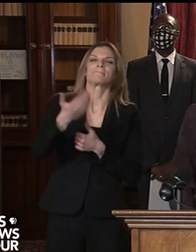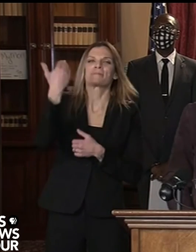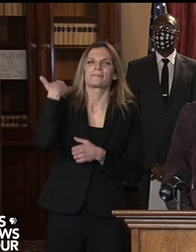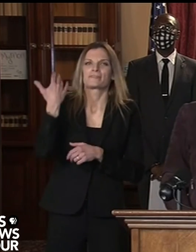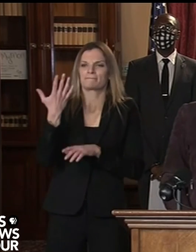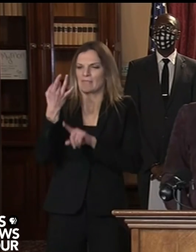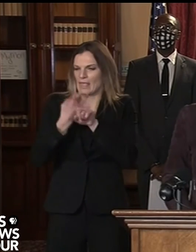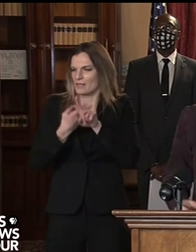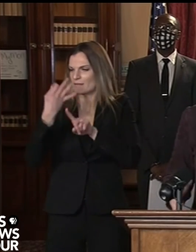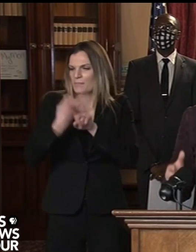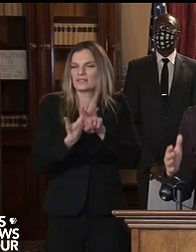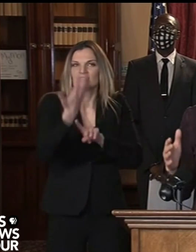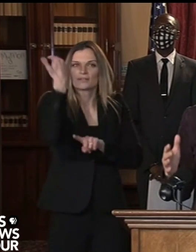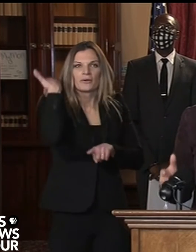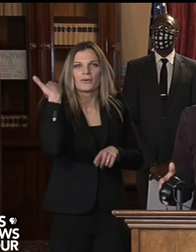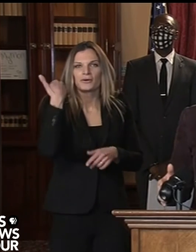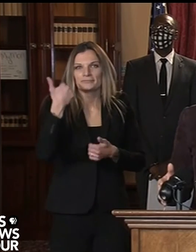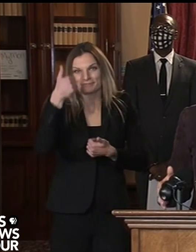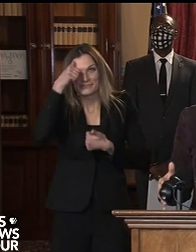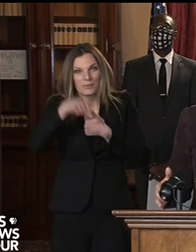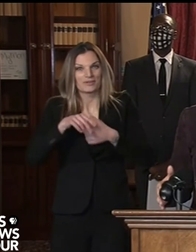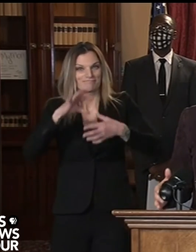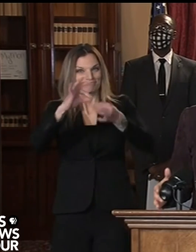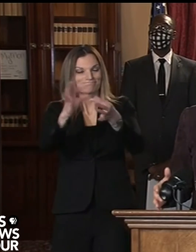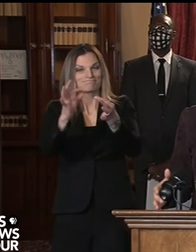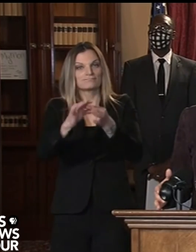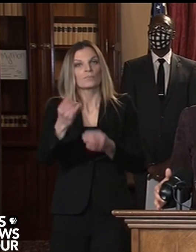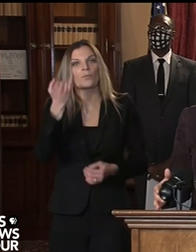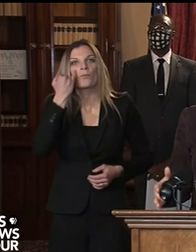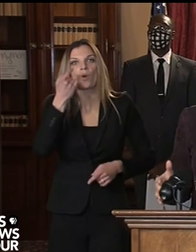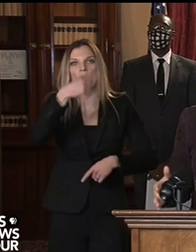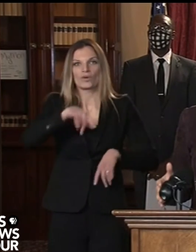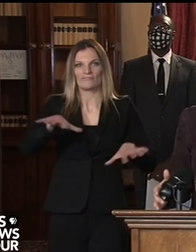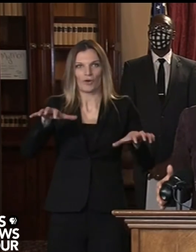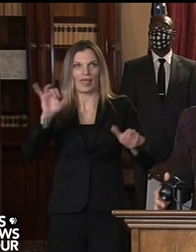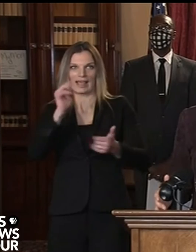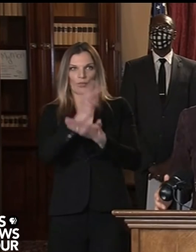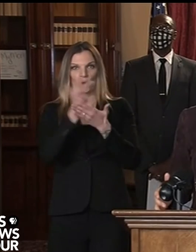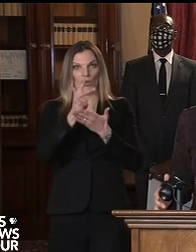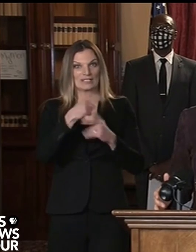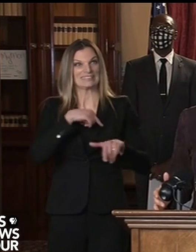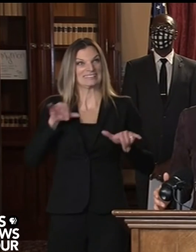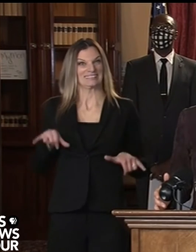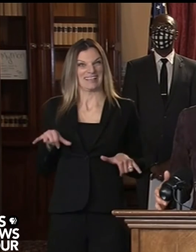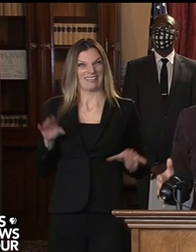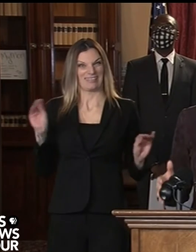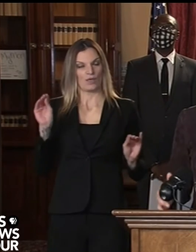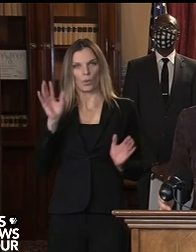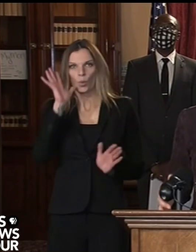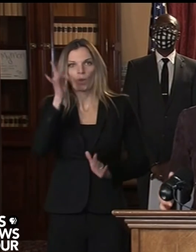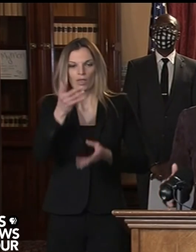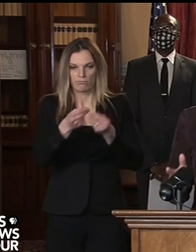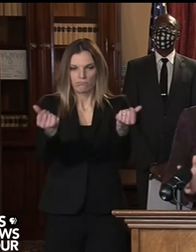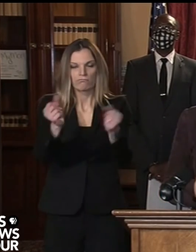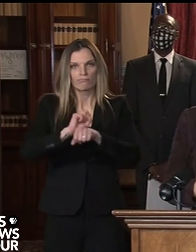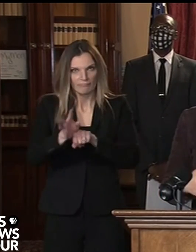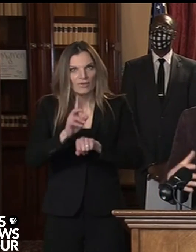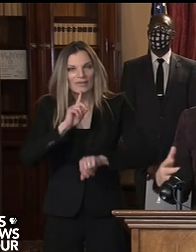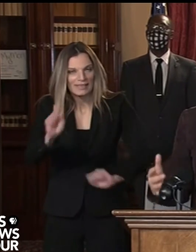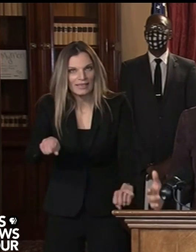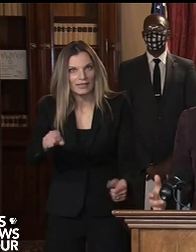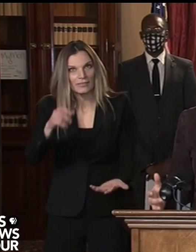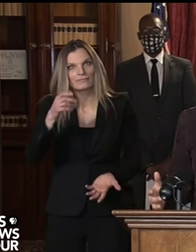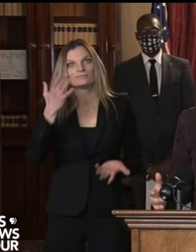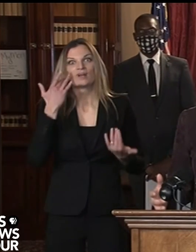ago that if everyone could just stay in place for 3 weeks, this virus would be gone. And that's why, you know, here we